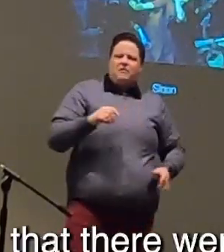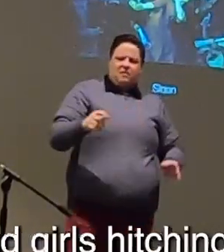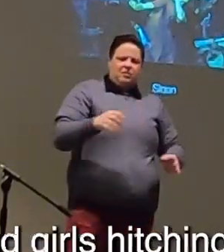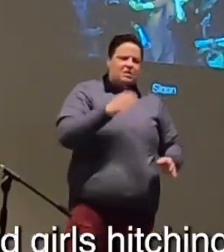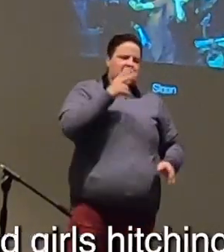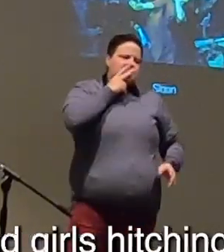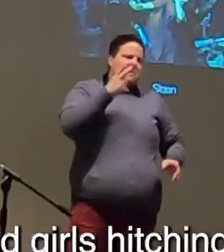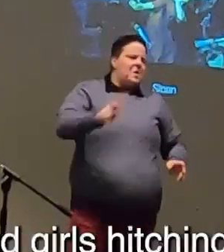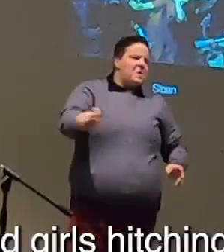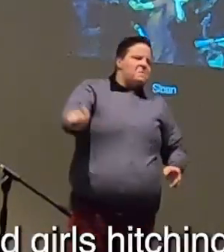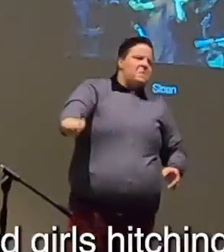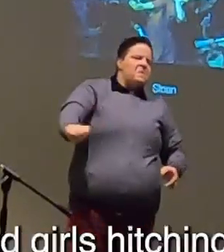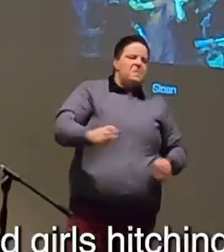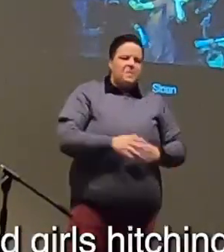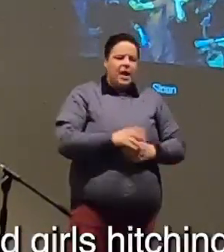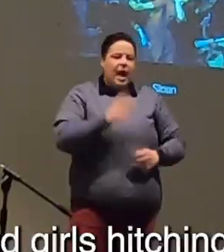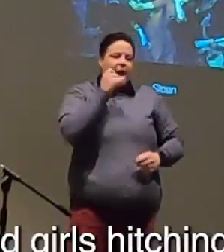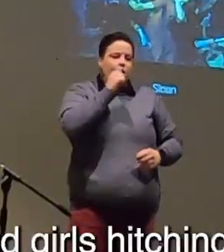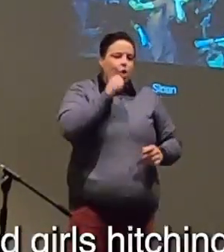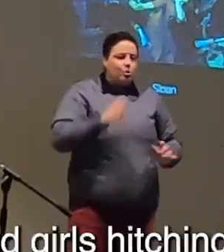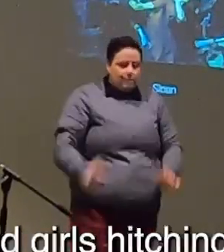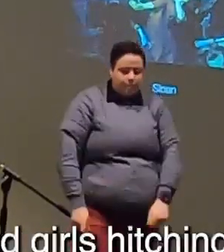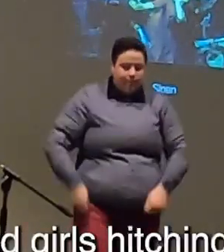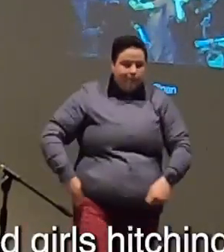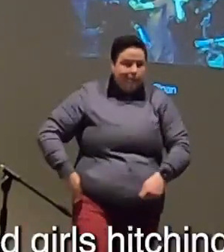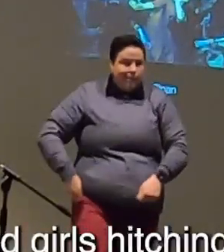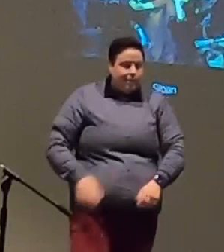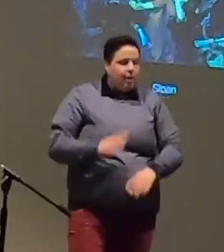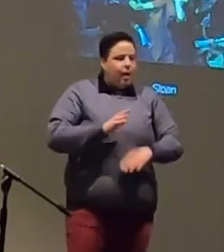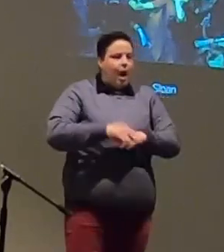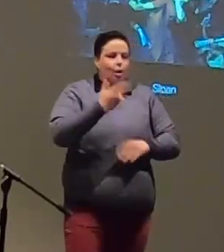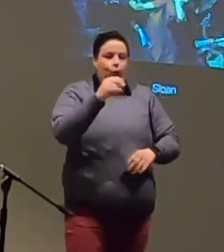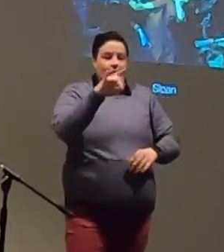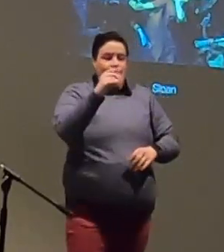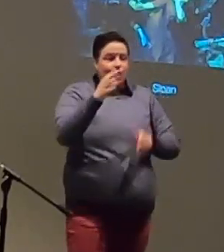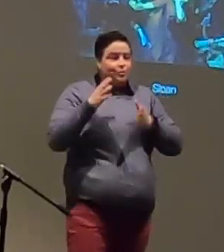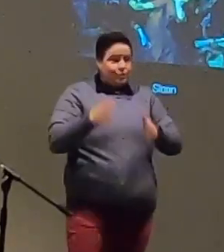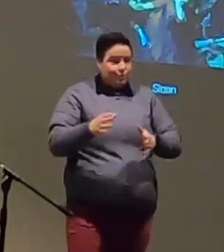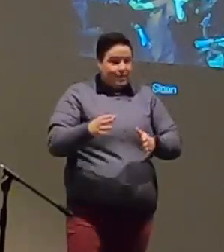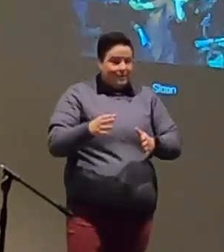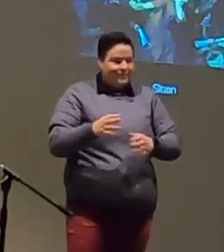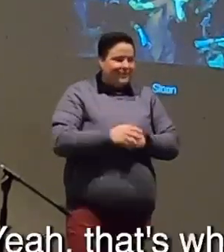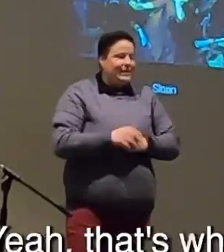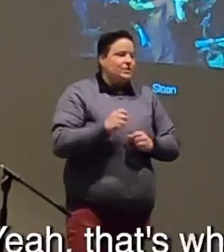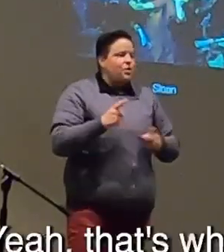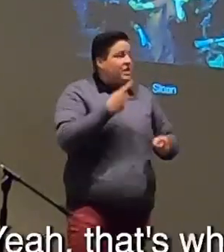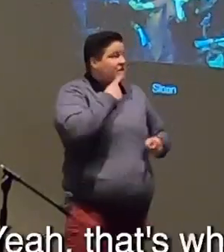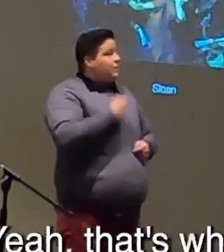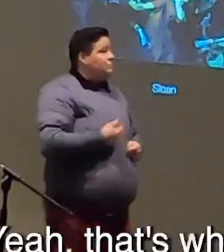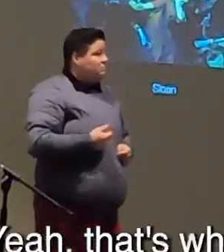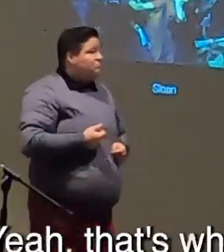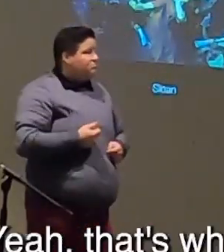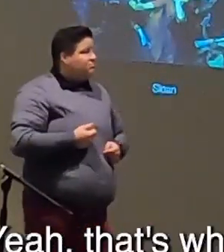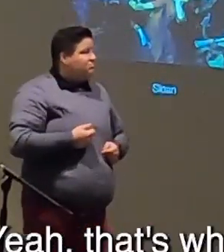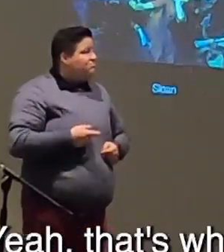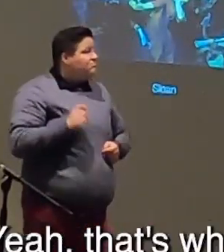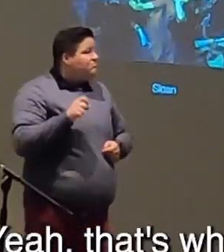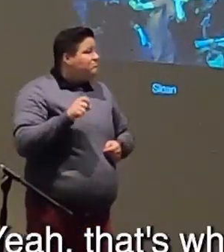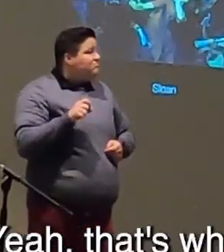ashcans and girls hitching up their skirts on Horatio Street. So they took that and they said, yeah, that's what we're